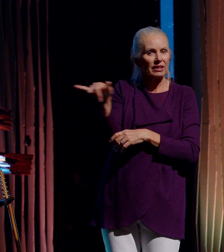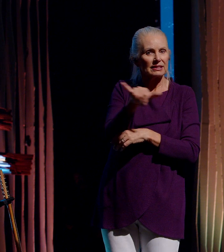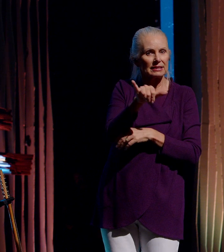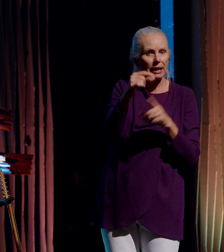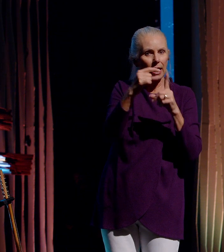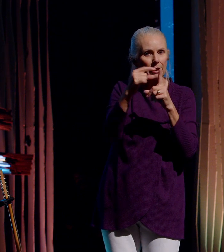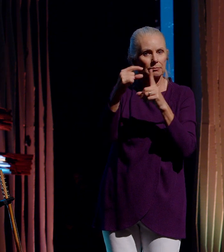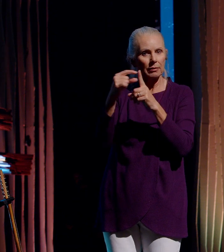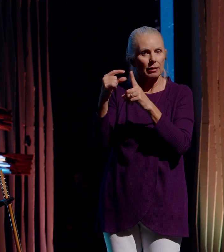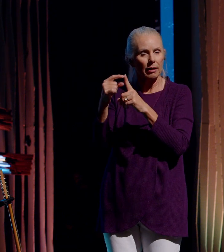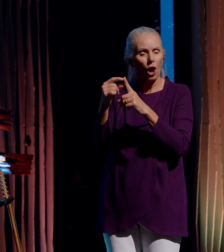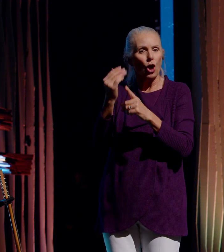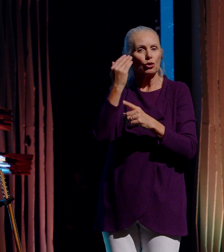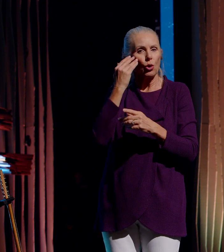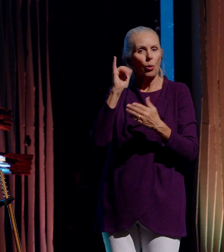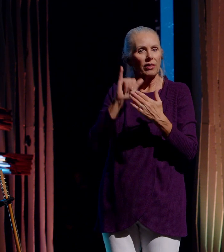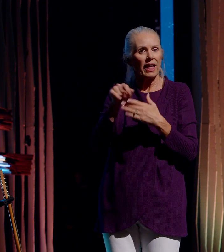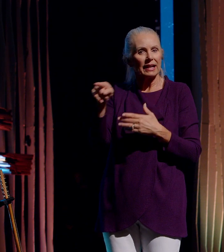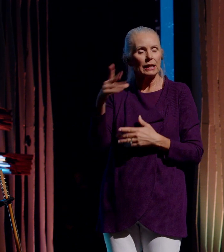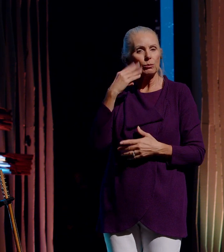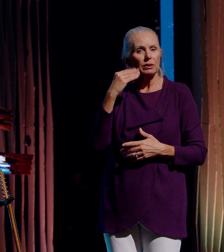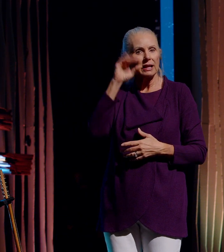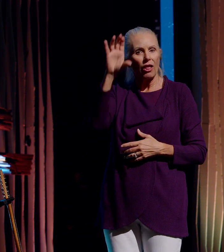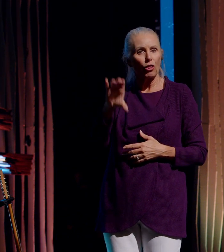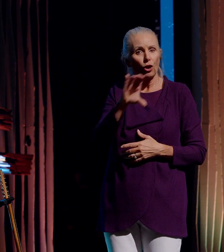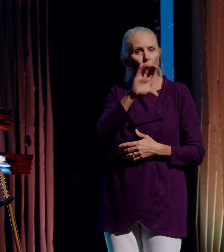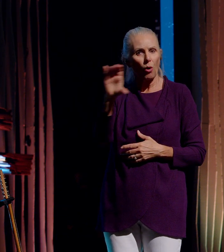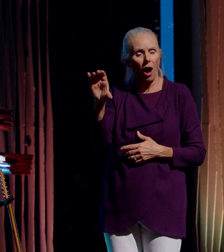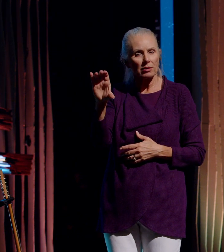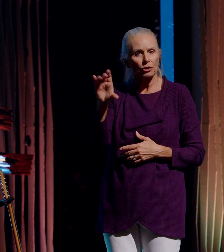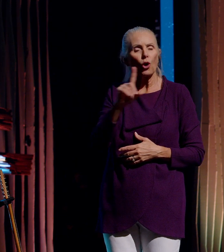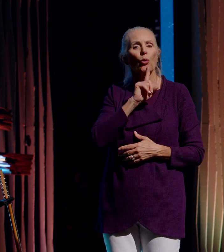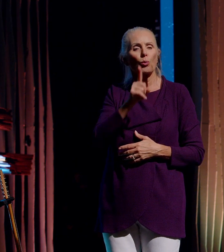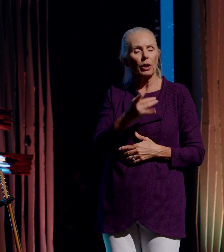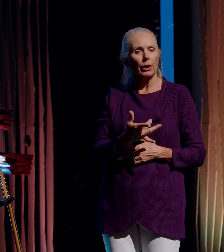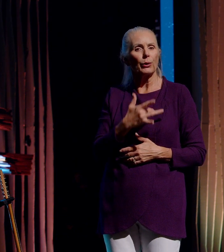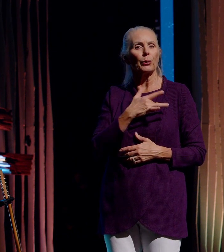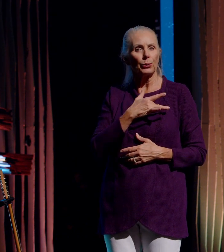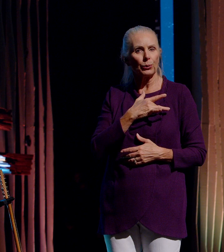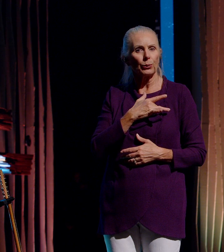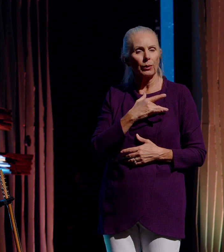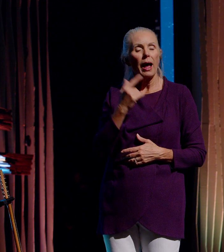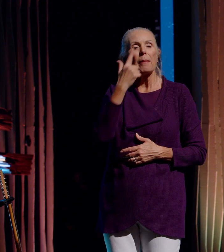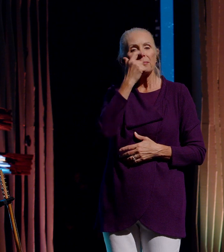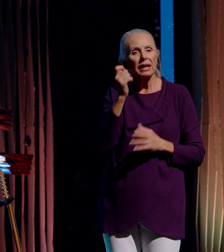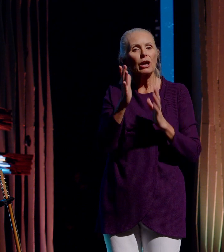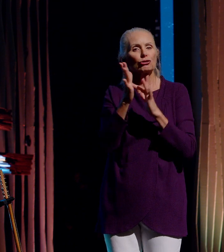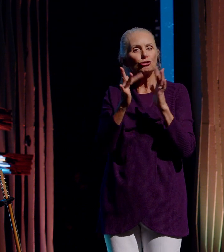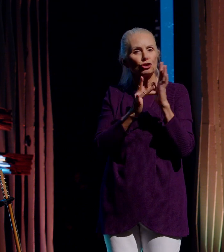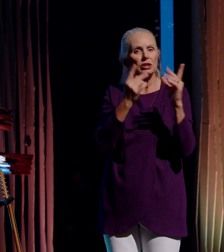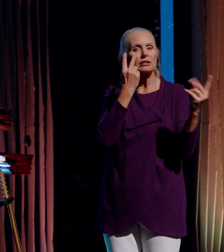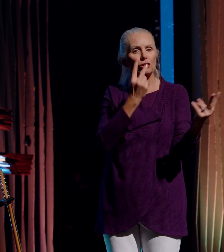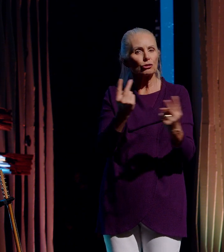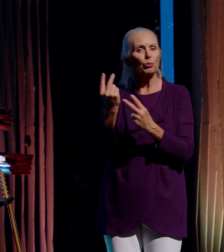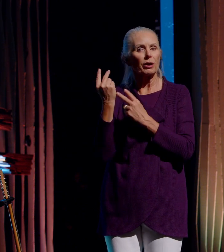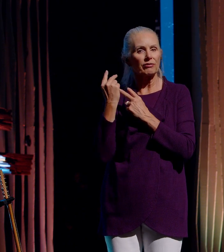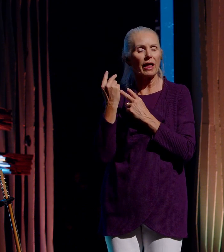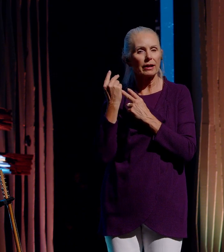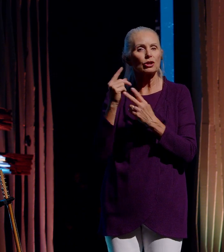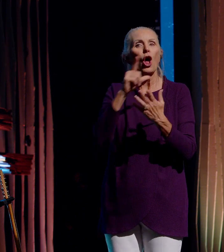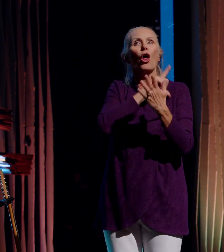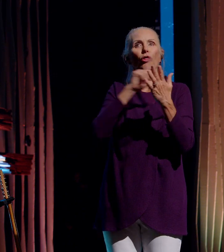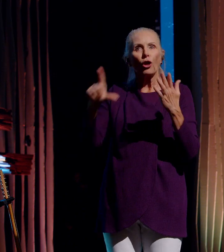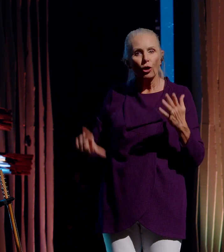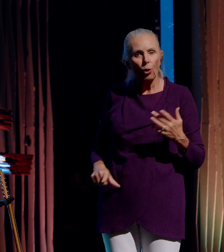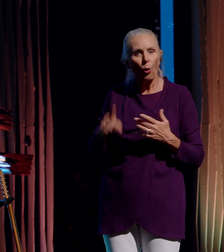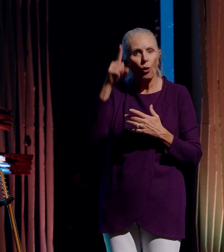cross, it brings it to life. Because Jesus would have reflected on the fact that the Lord had delivered him time